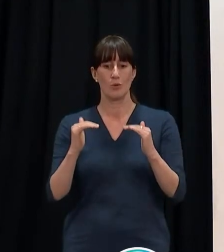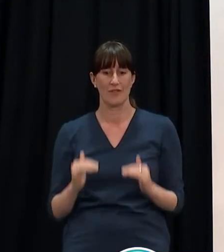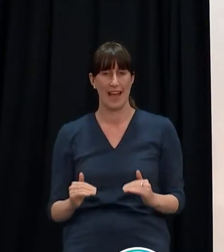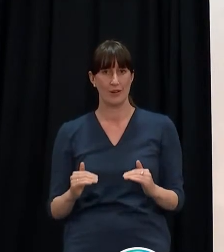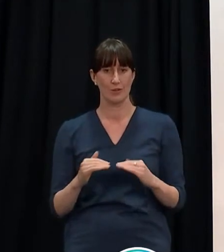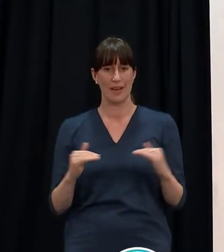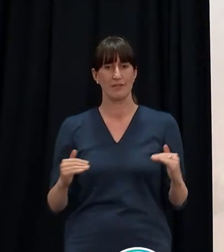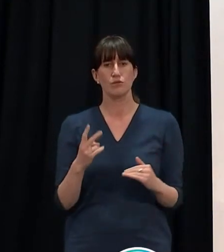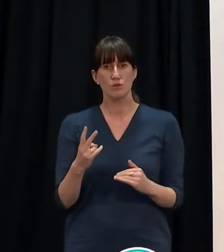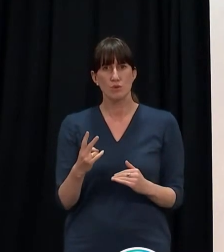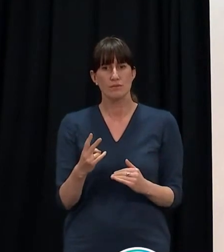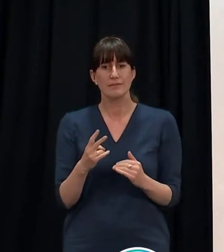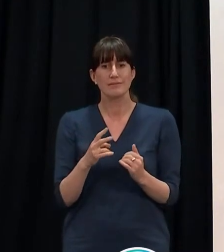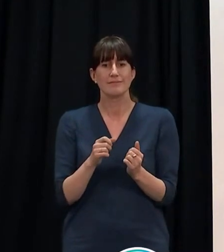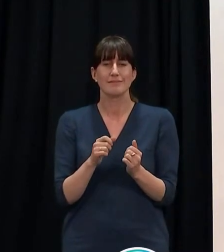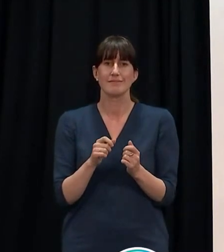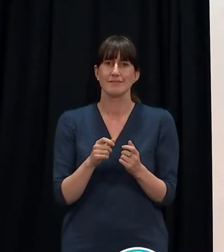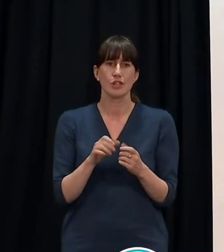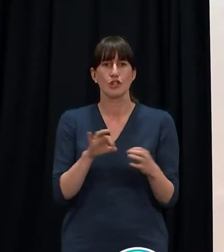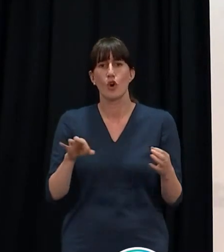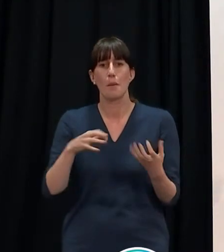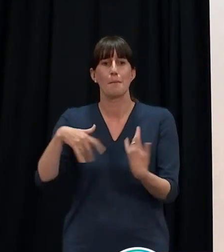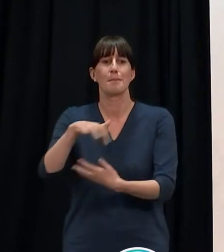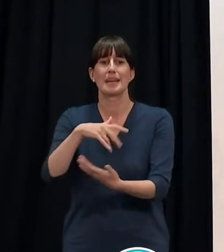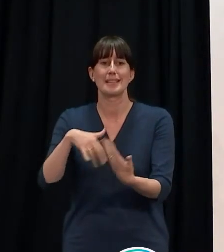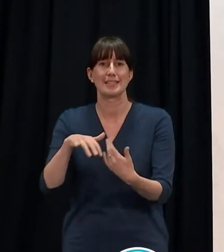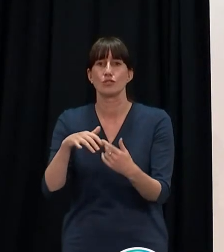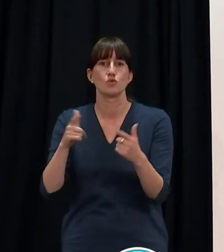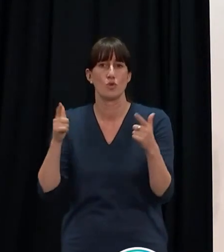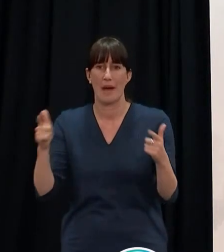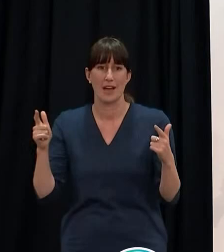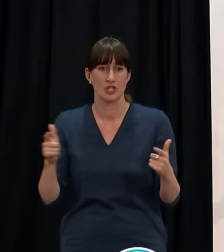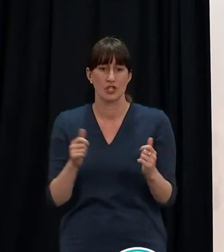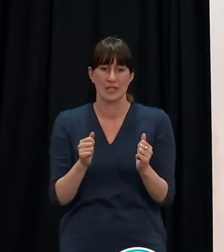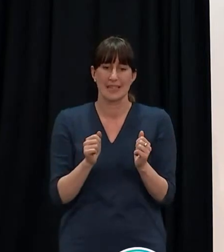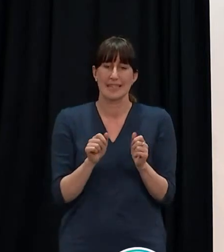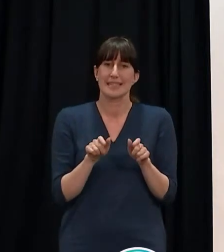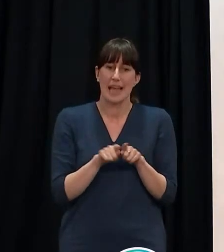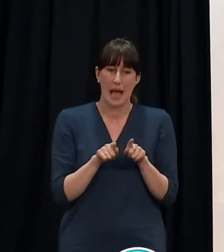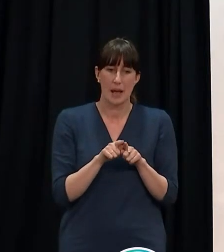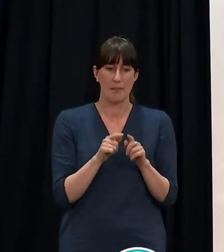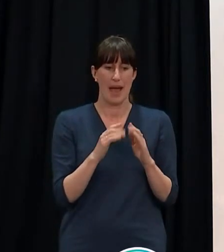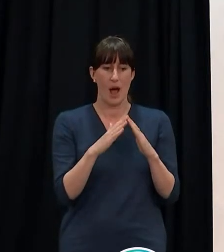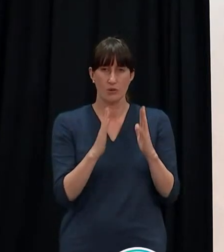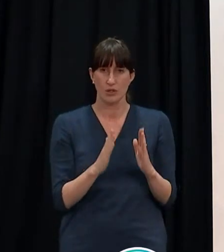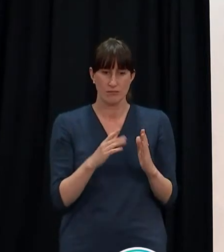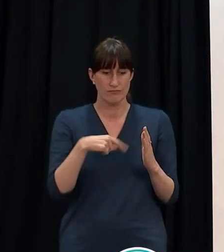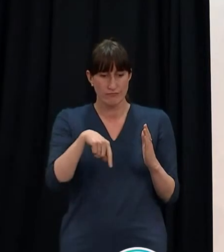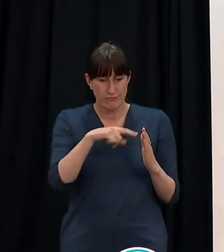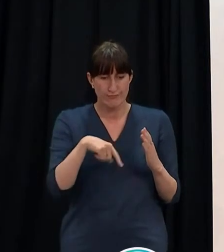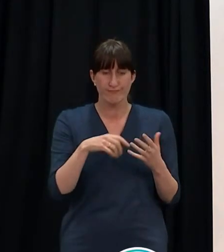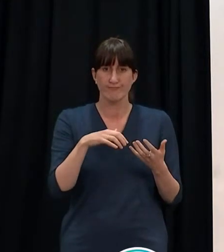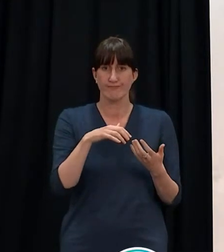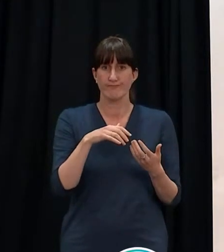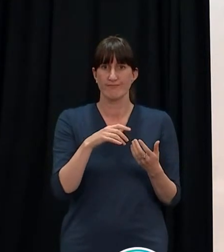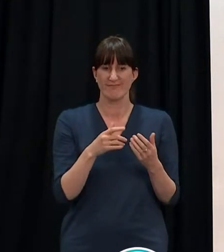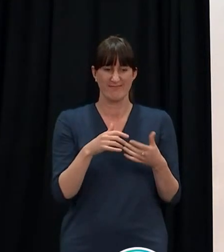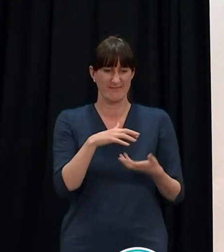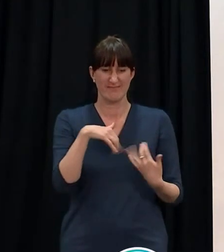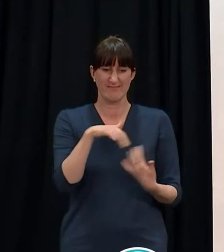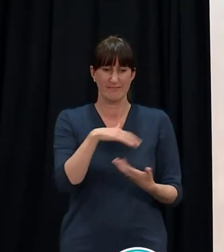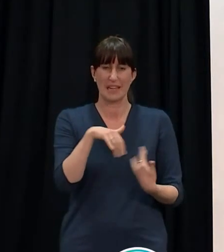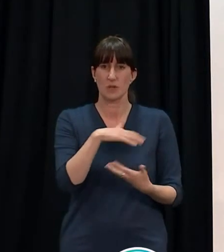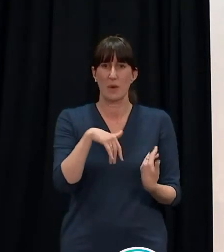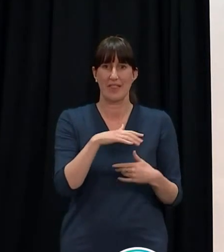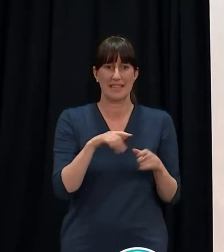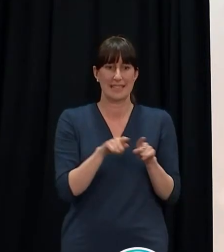So saying, and I can see this even in here in Parliament at the moment, the Delta level